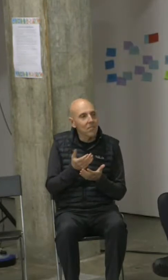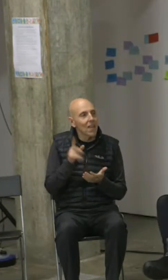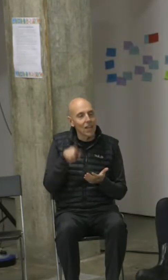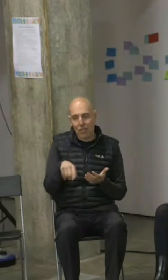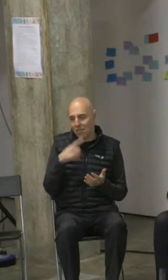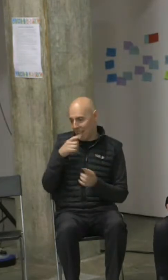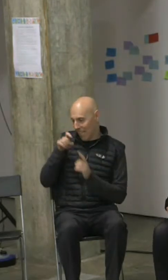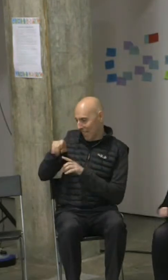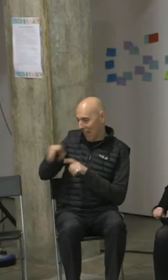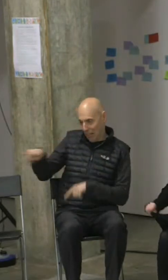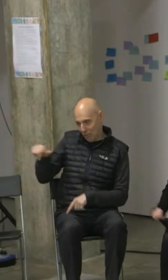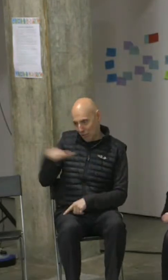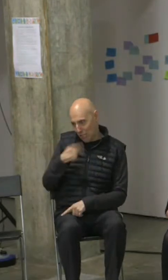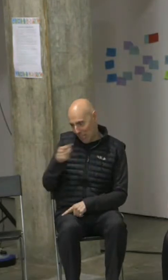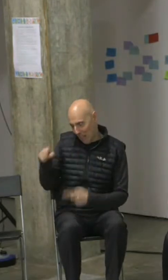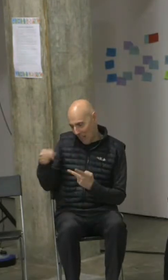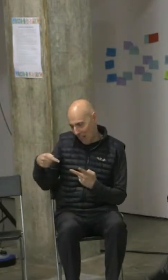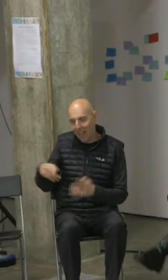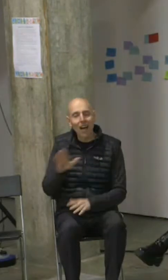say.